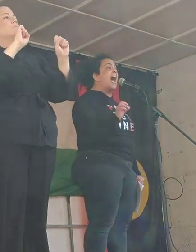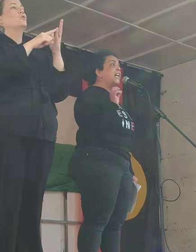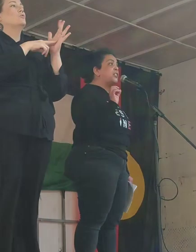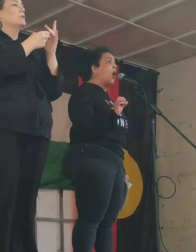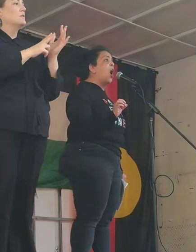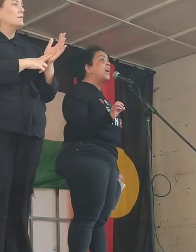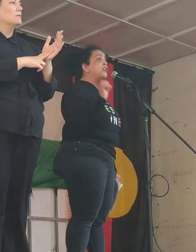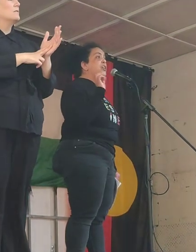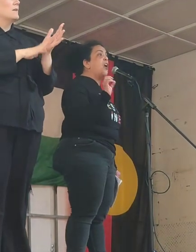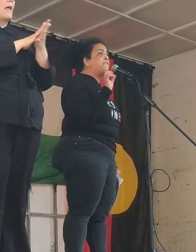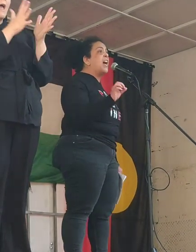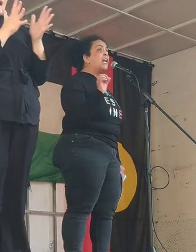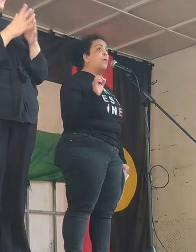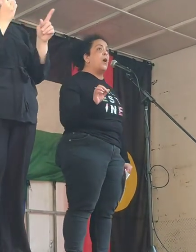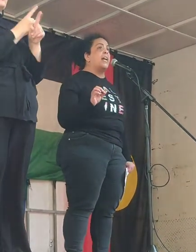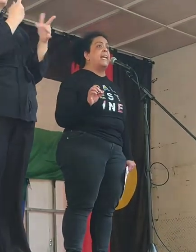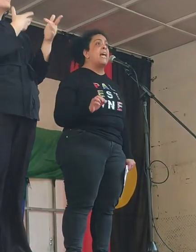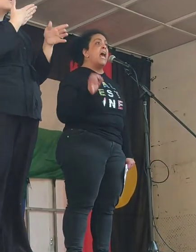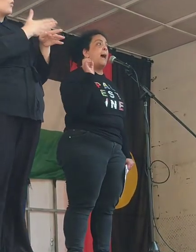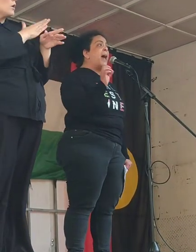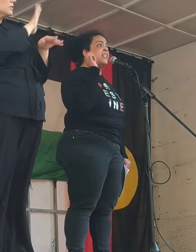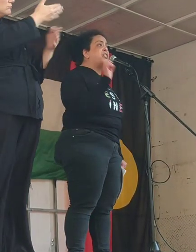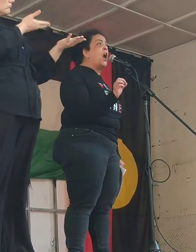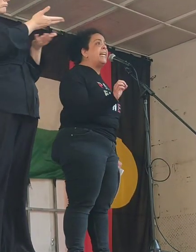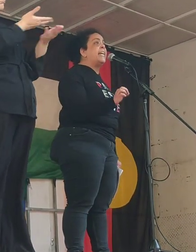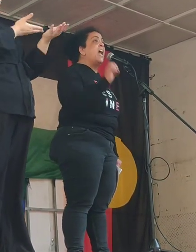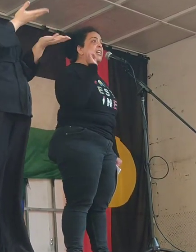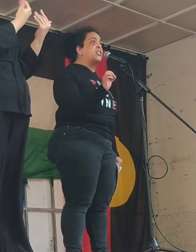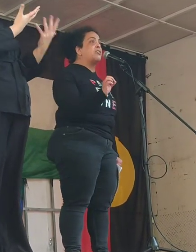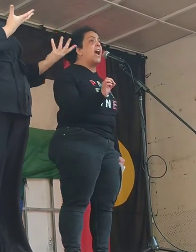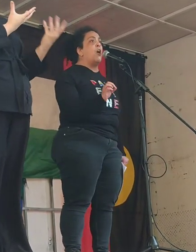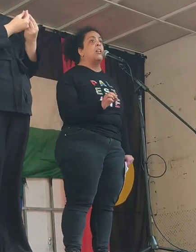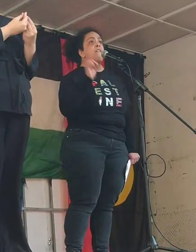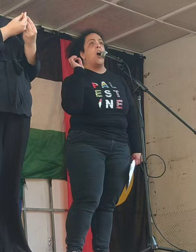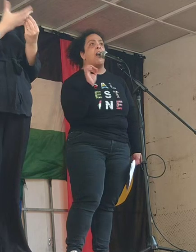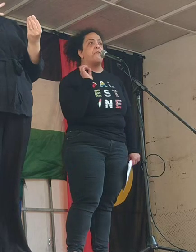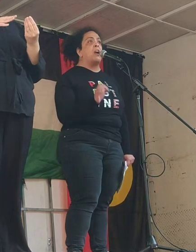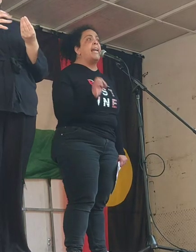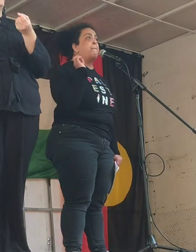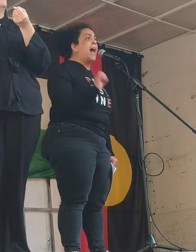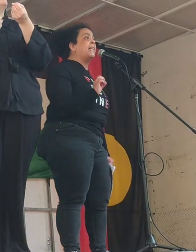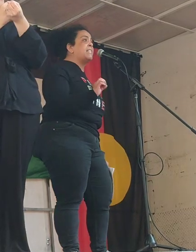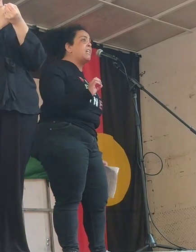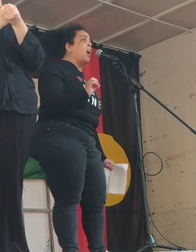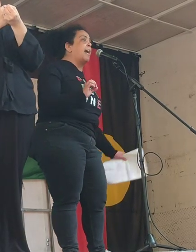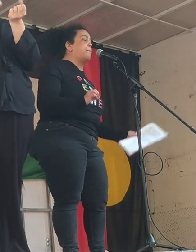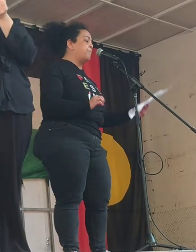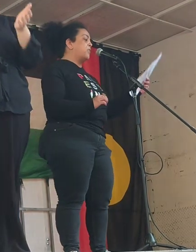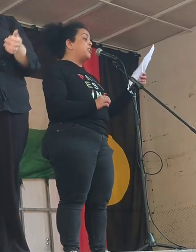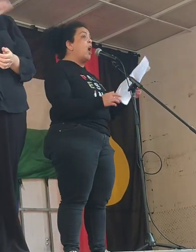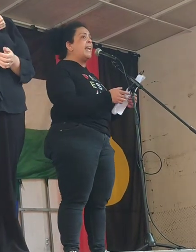how to talk to your fellow workers about joining the struggle for a free